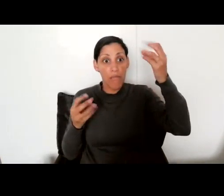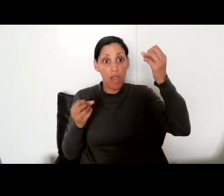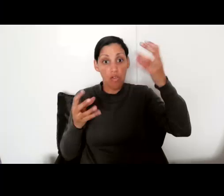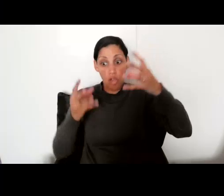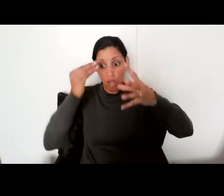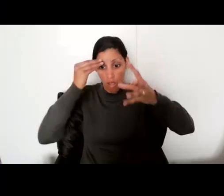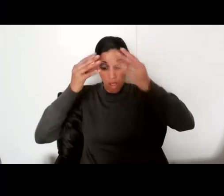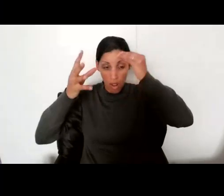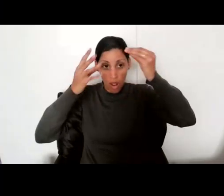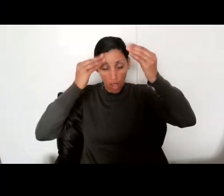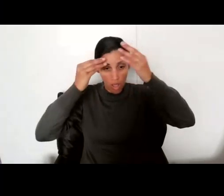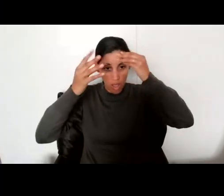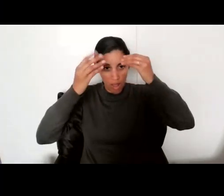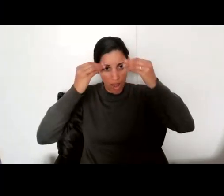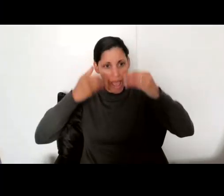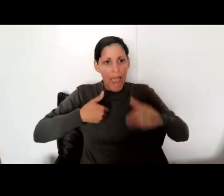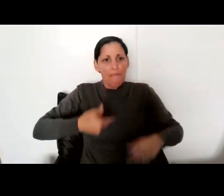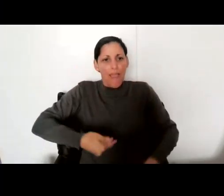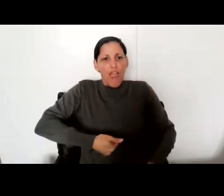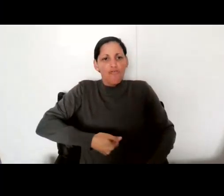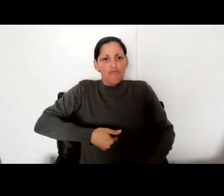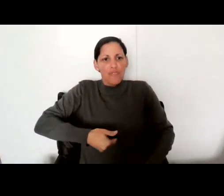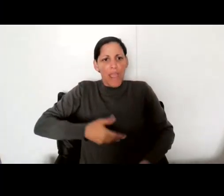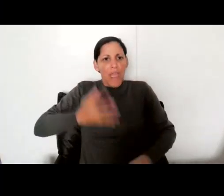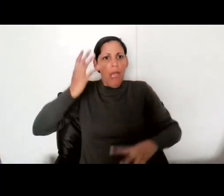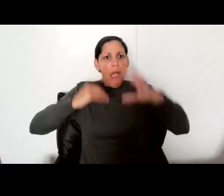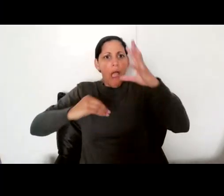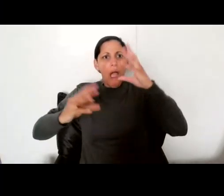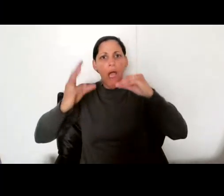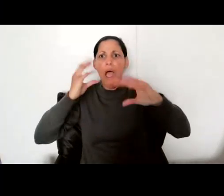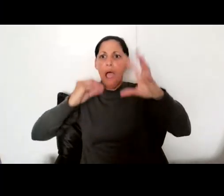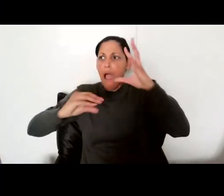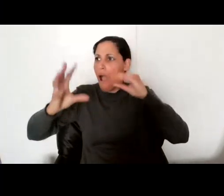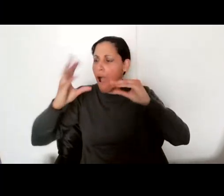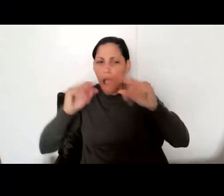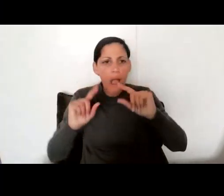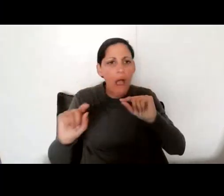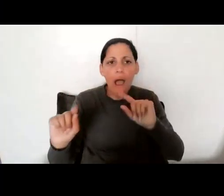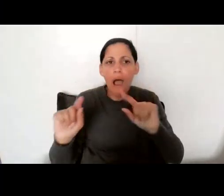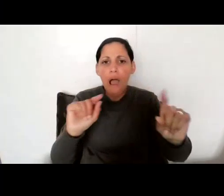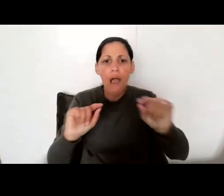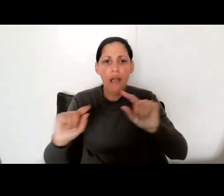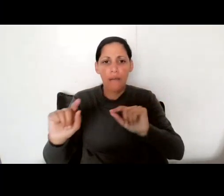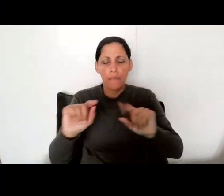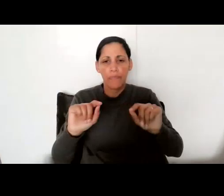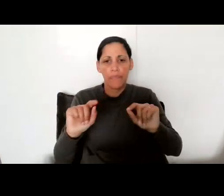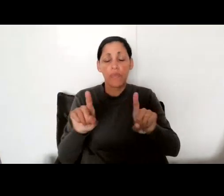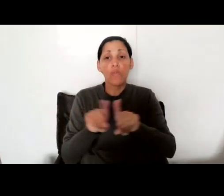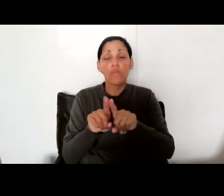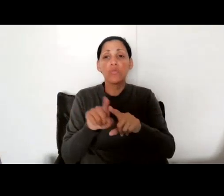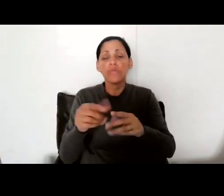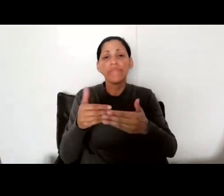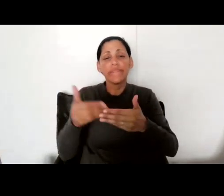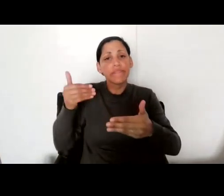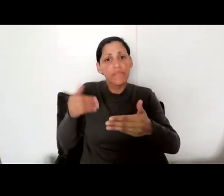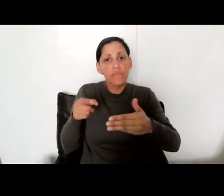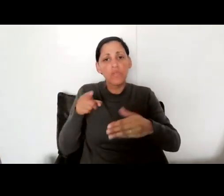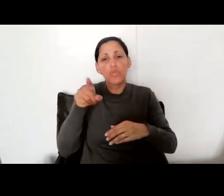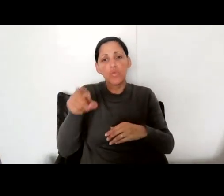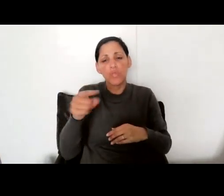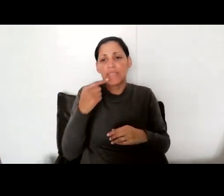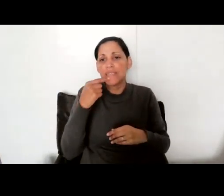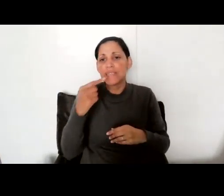right now. And also, earlier when you were touching on the feel, one of the things that I wanted